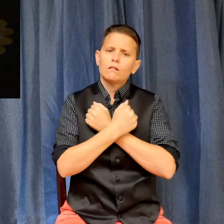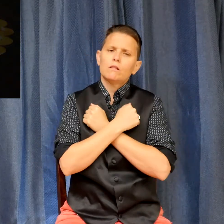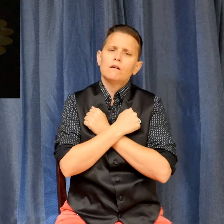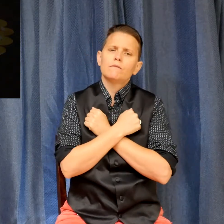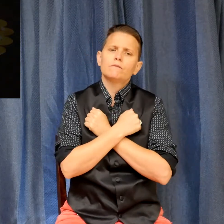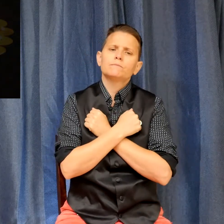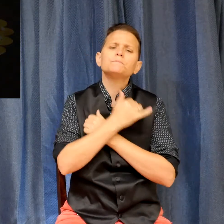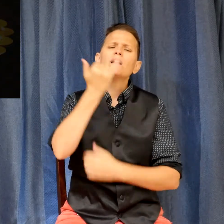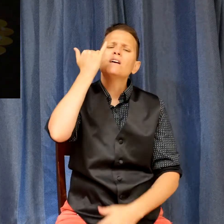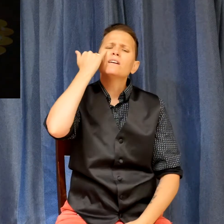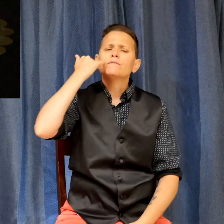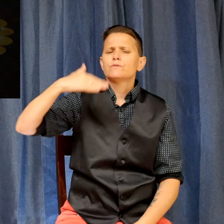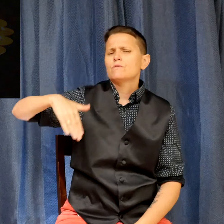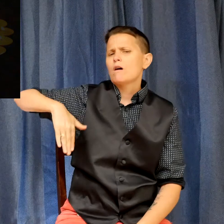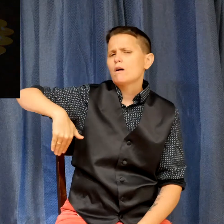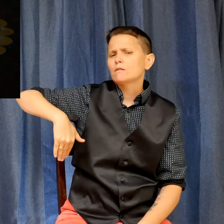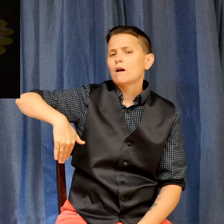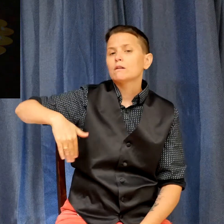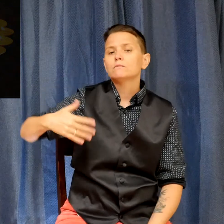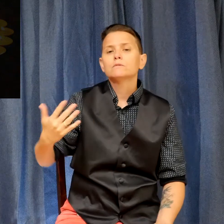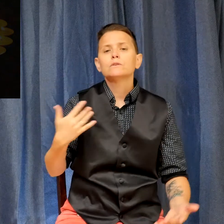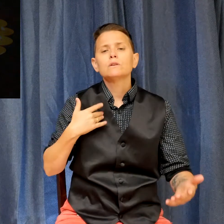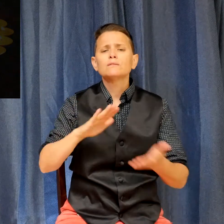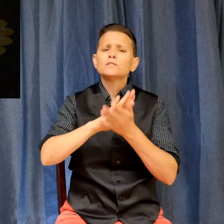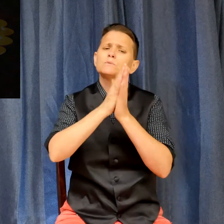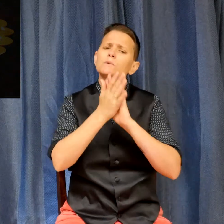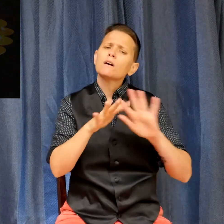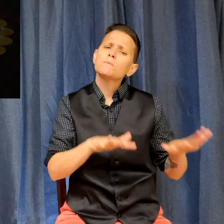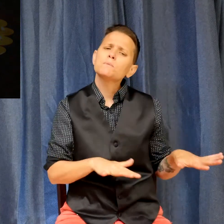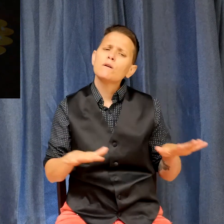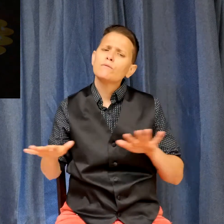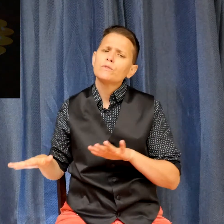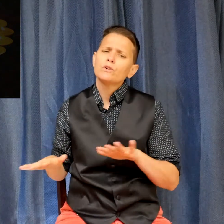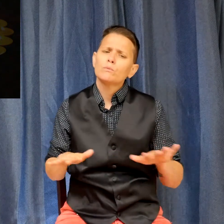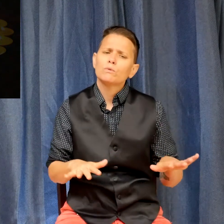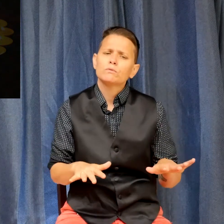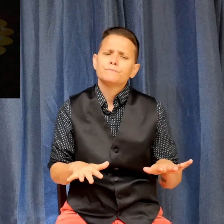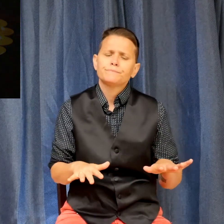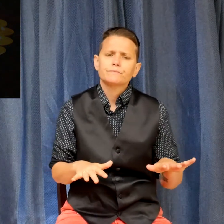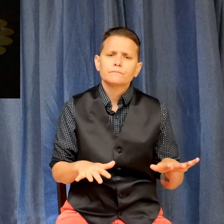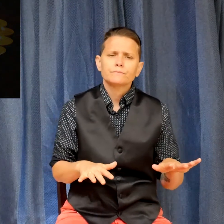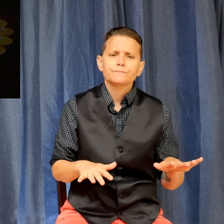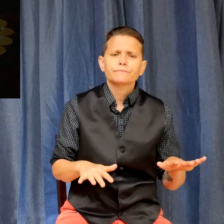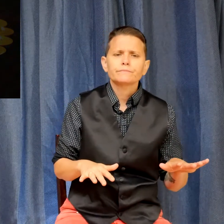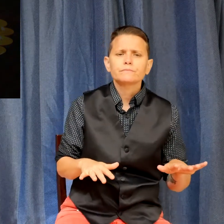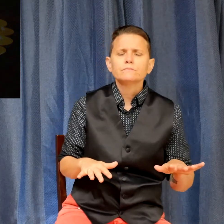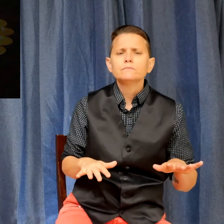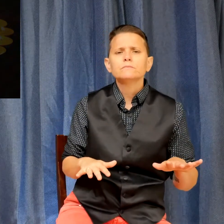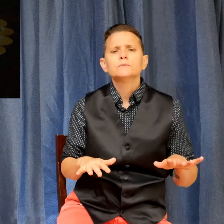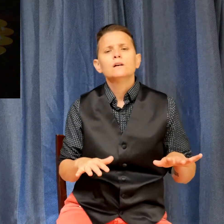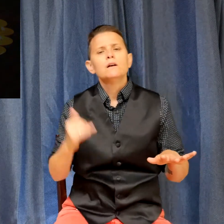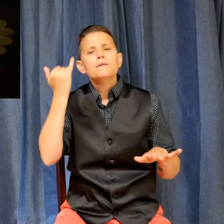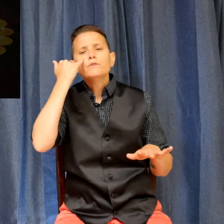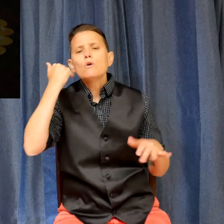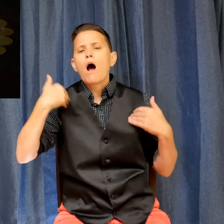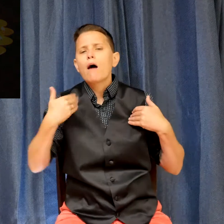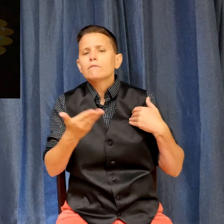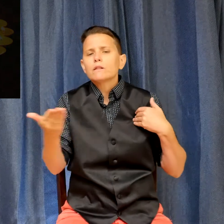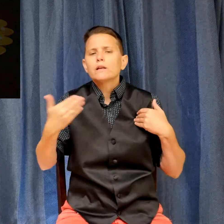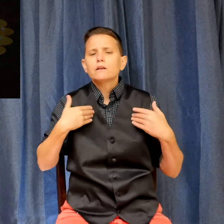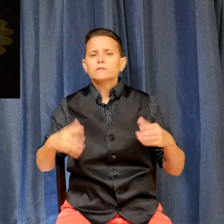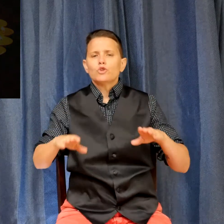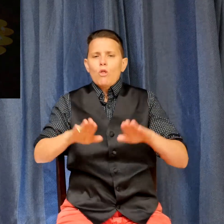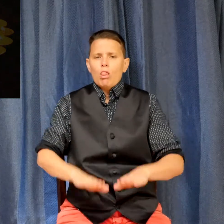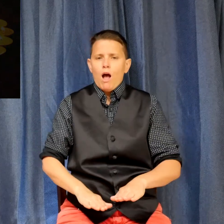If you haven't already done so, I invite you to close your outer eyes and remove anything from your lap.